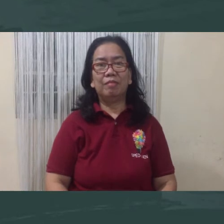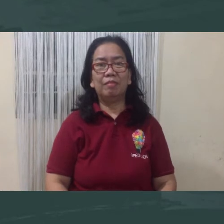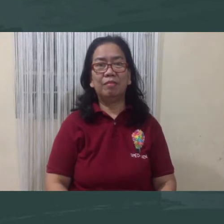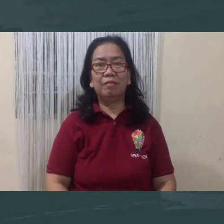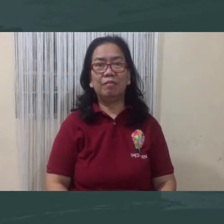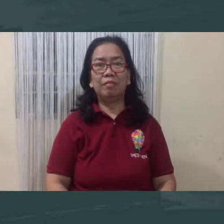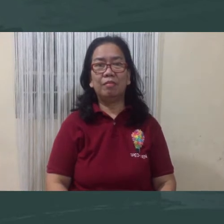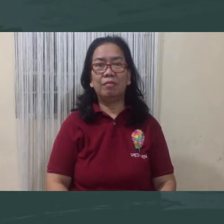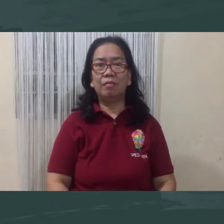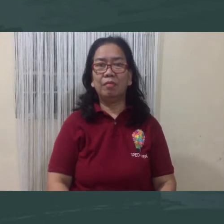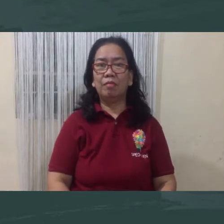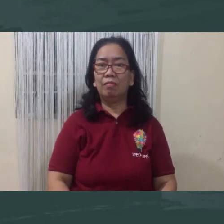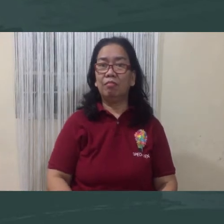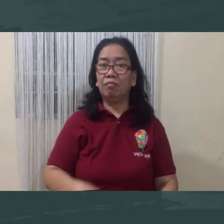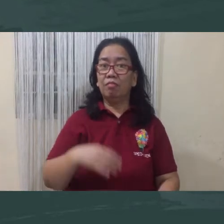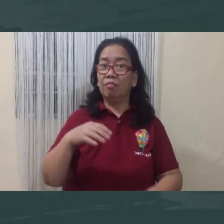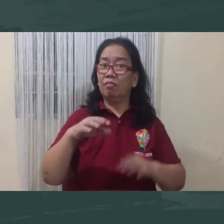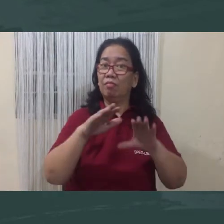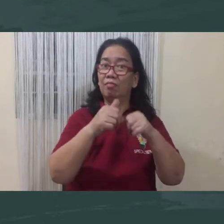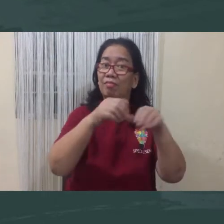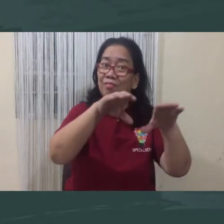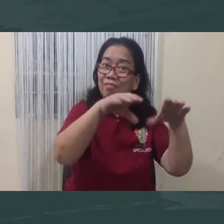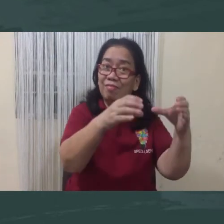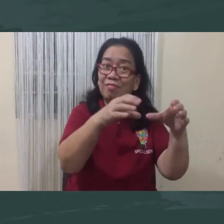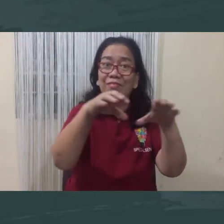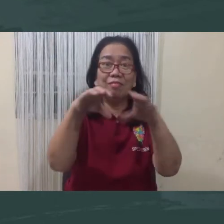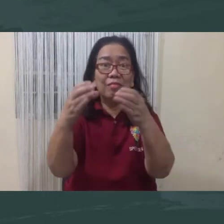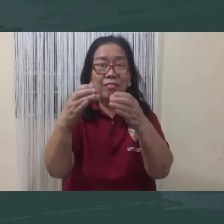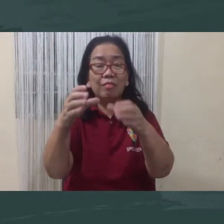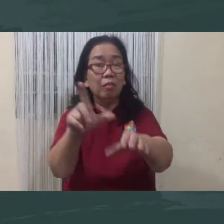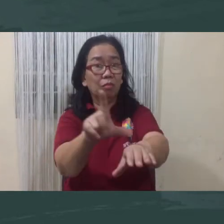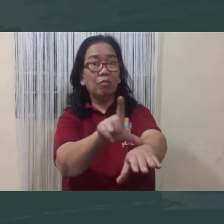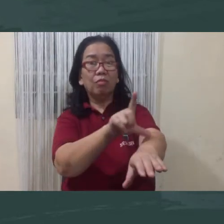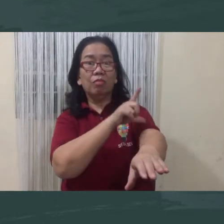The major classifications being long,